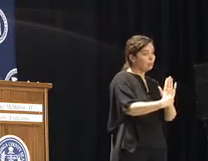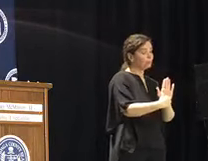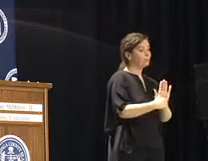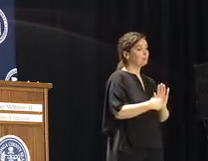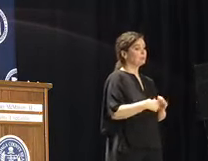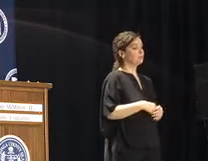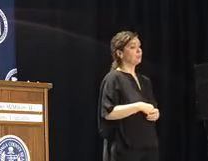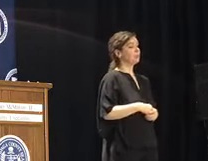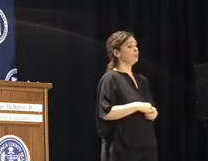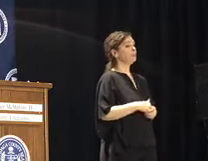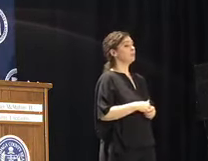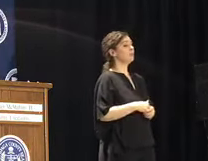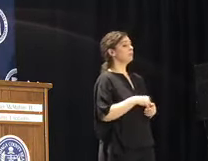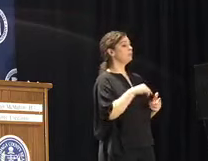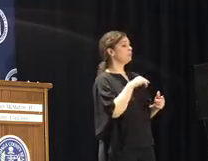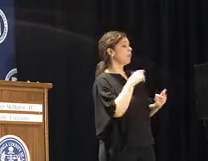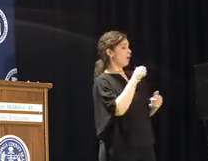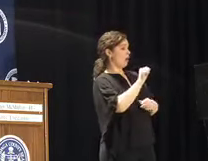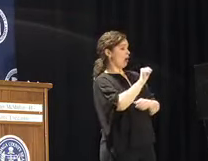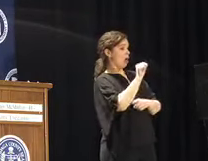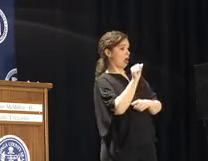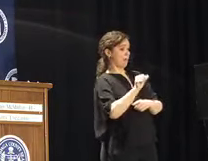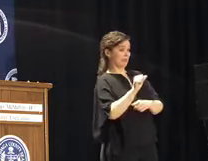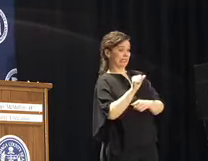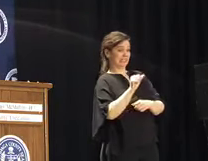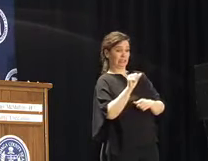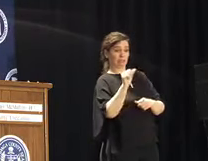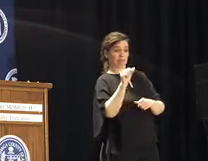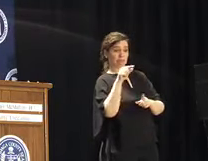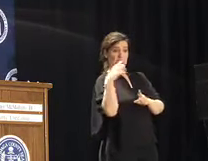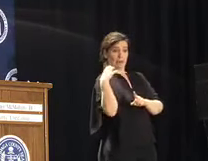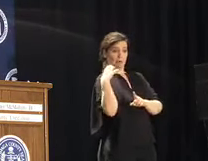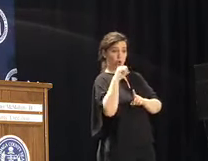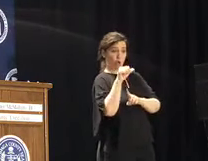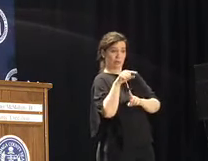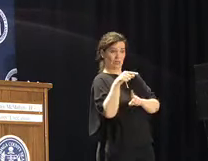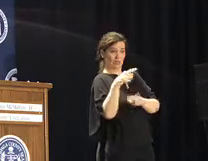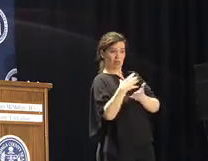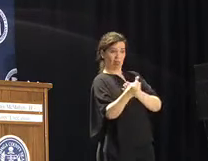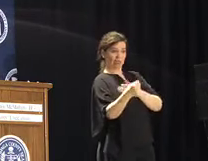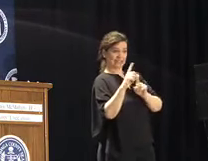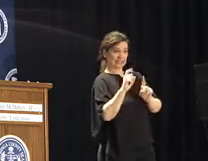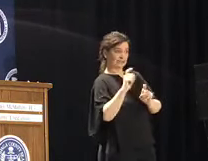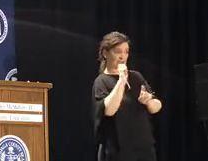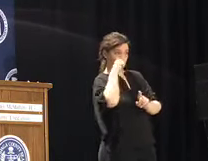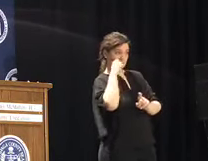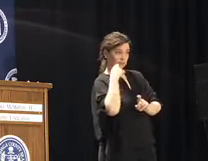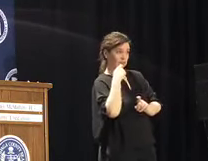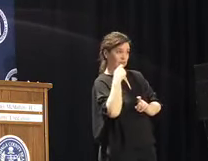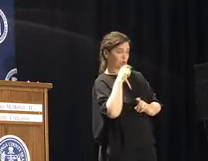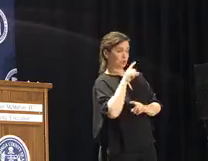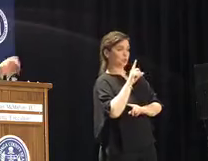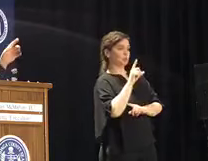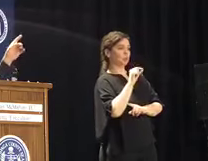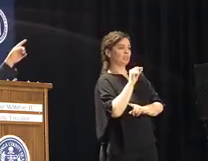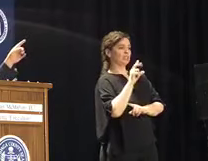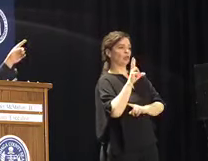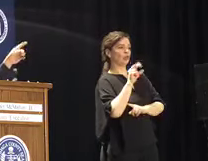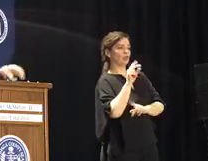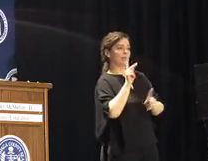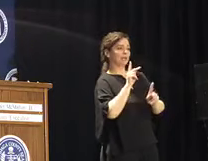because when Albany County runs out of testing, we get 20 or 30 people coming from Albany County, and we see the red the next day. And then